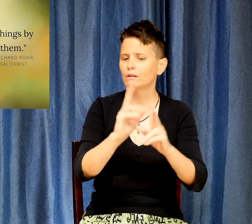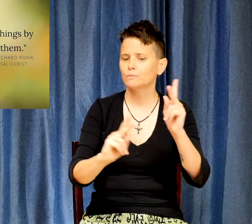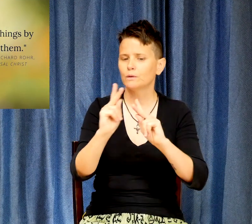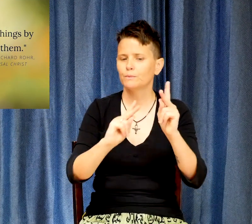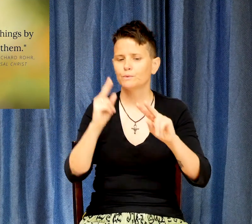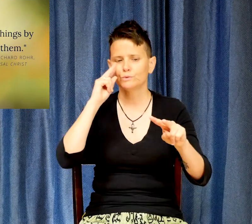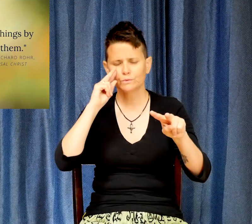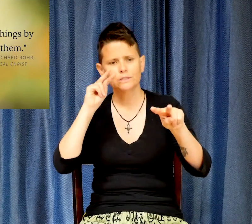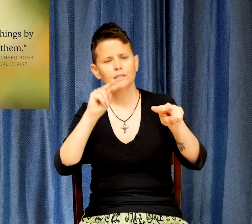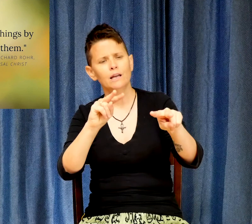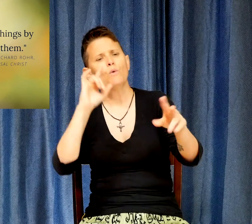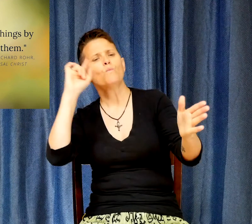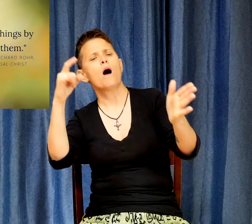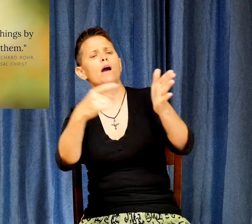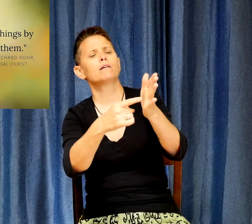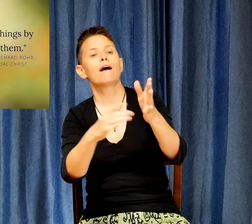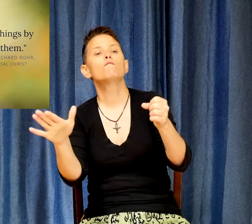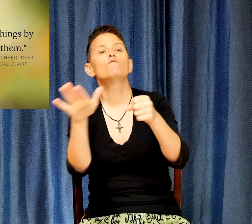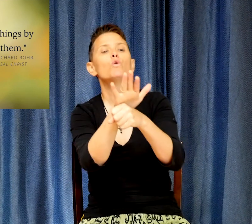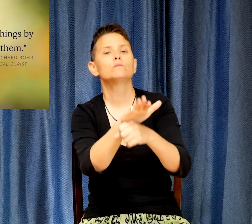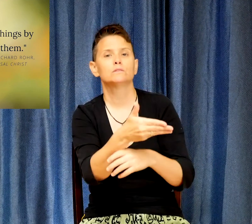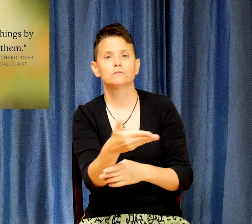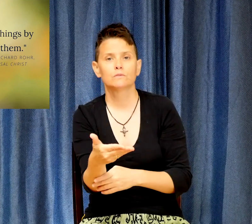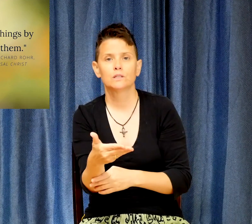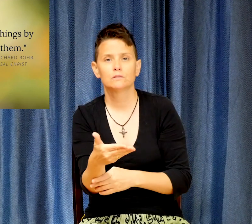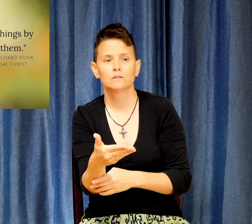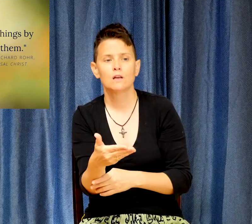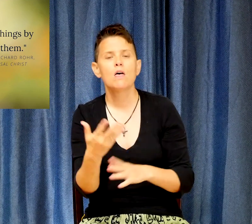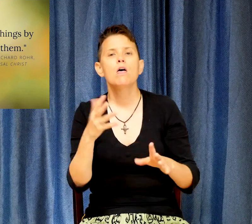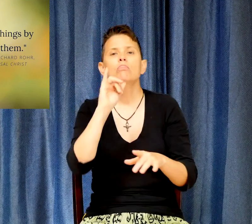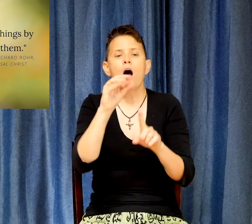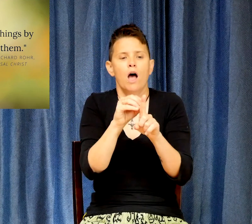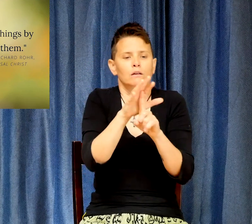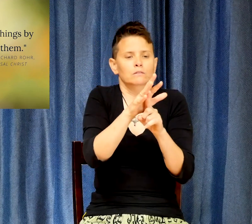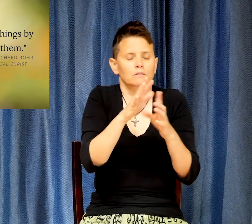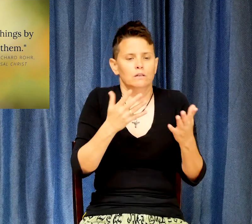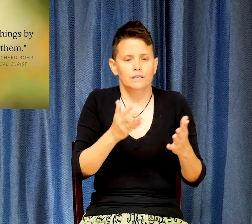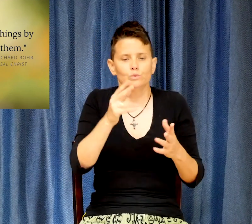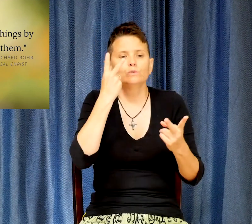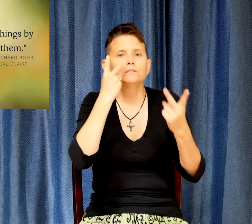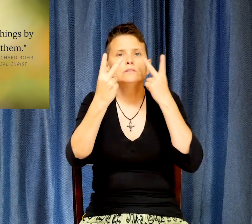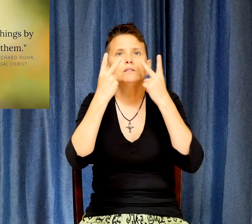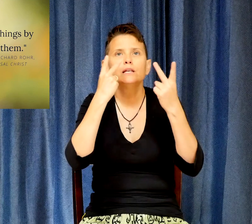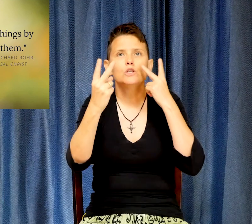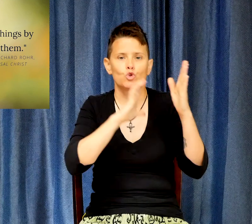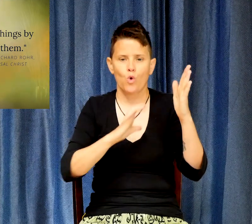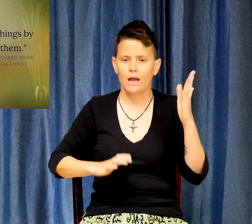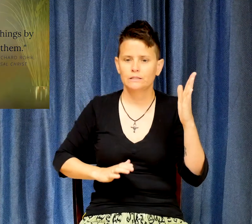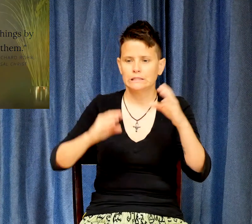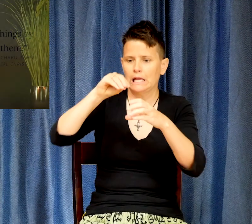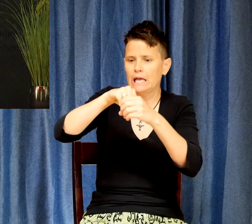their fullness. The precise and intended effect of such a light is to see Christ everywhere